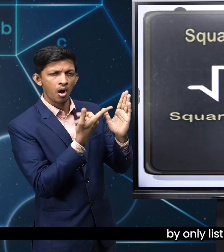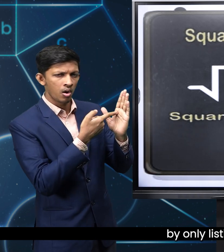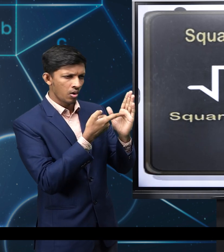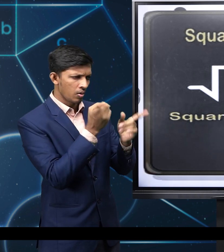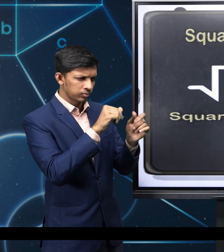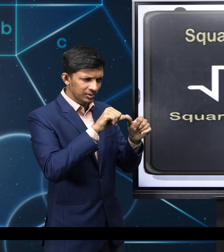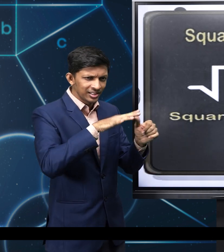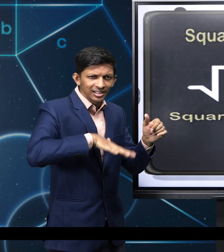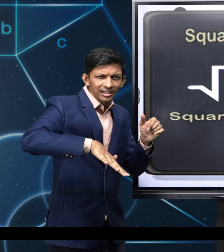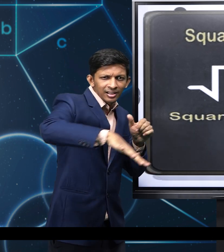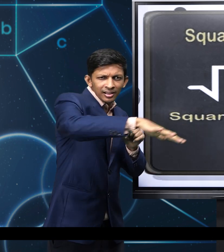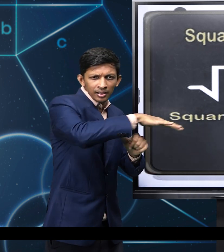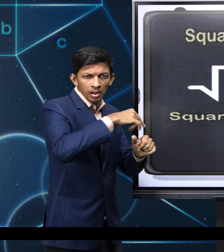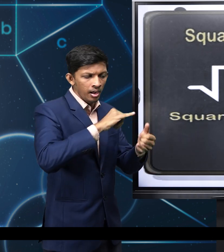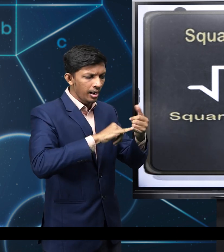625 square feet.